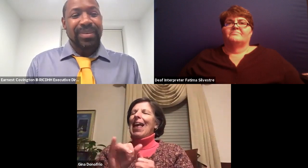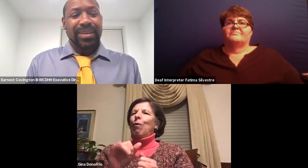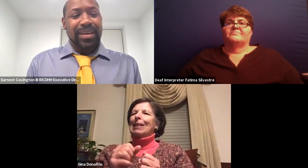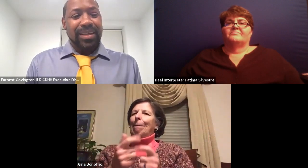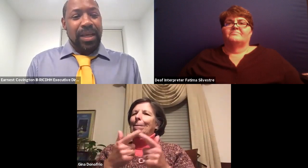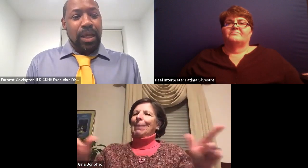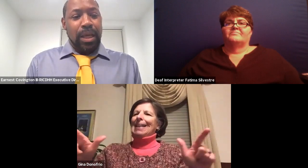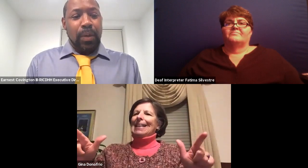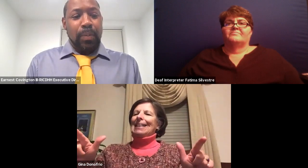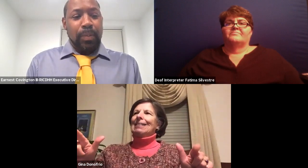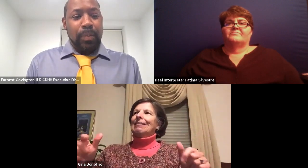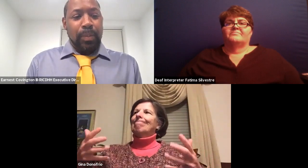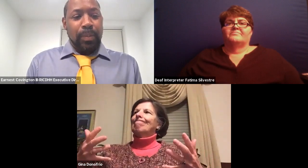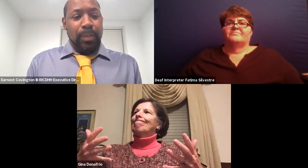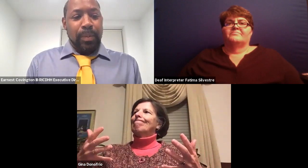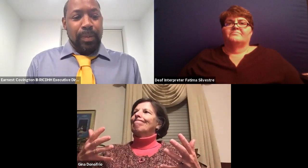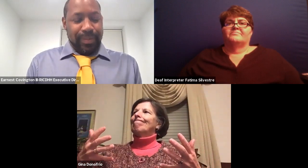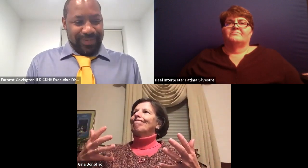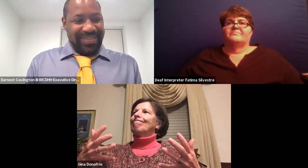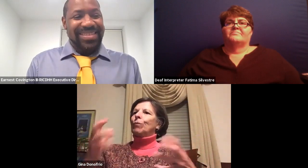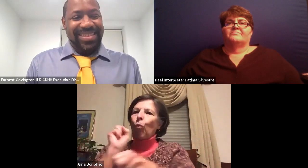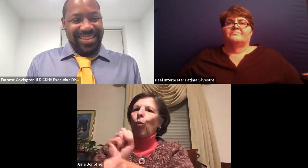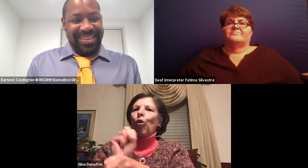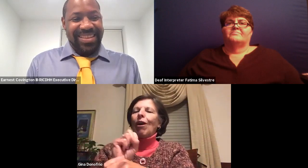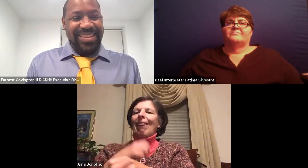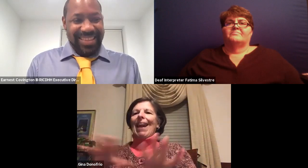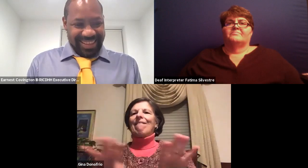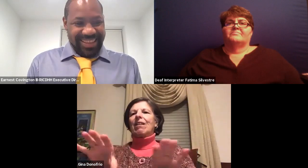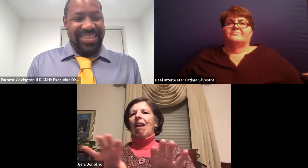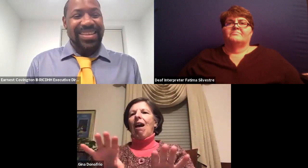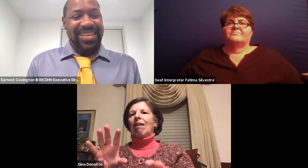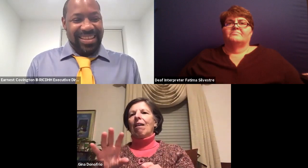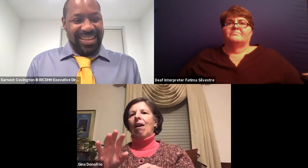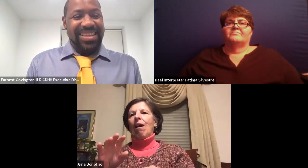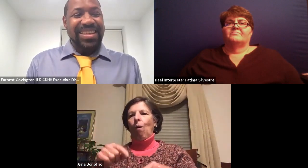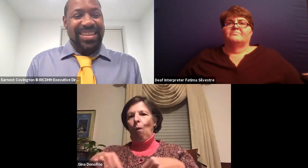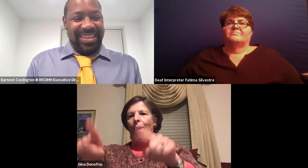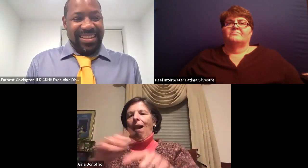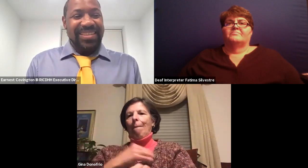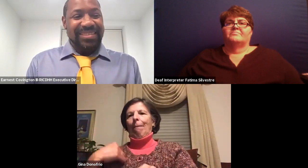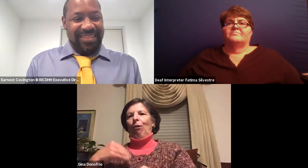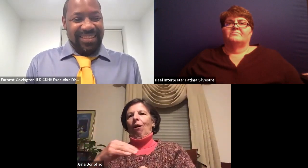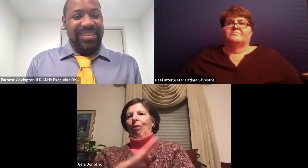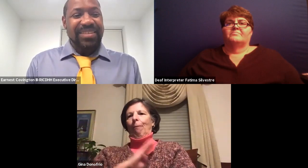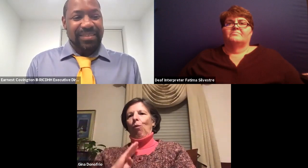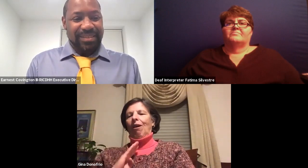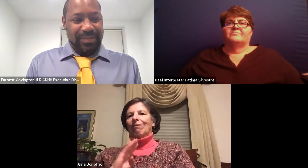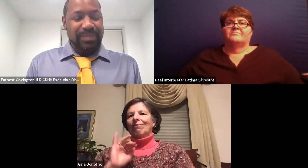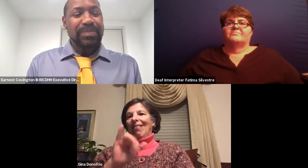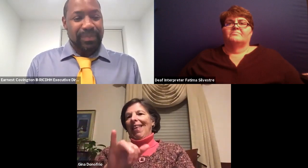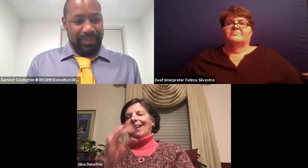Everybody was helping each other a lot, which was great. And I think it was a time where there was a lot of work getting done.